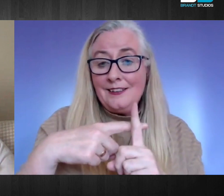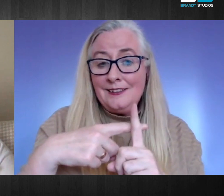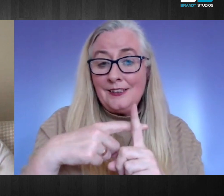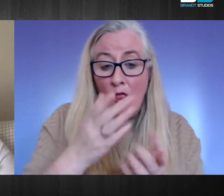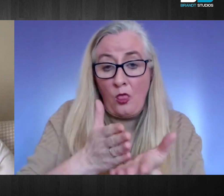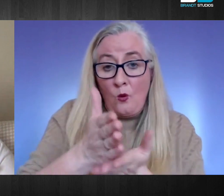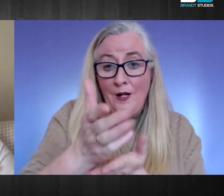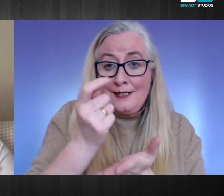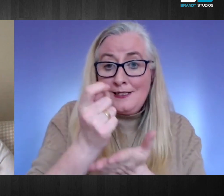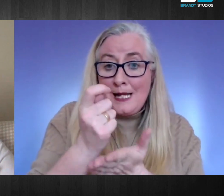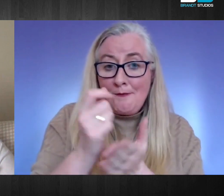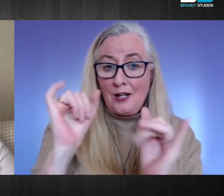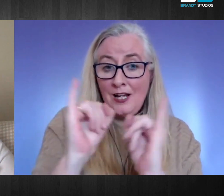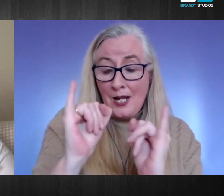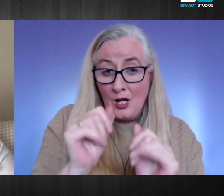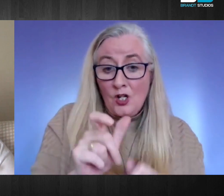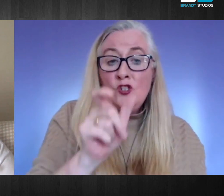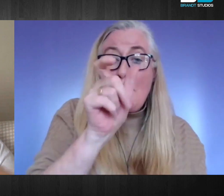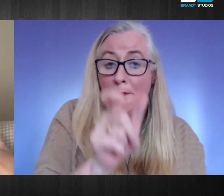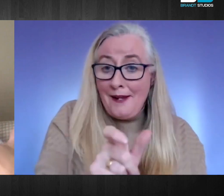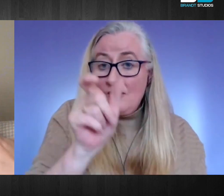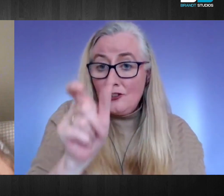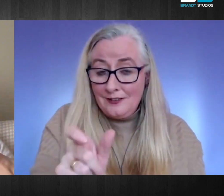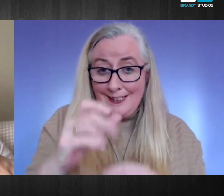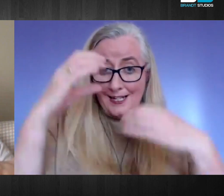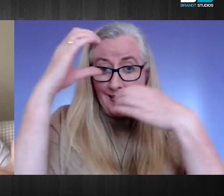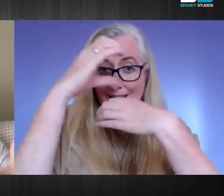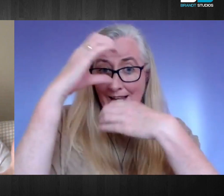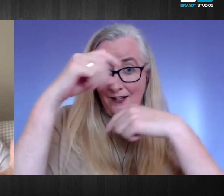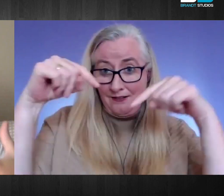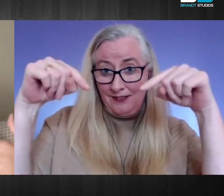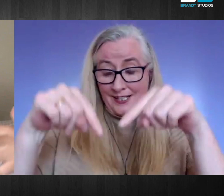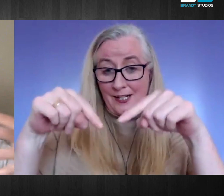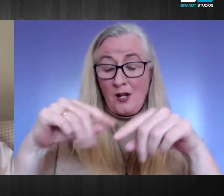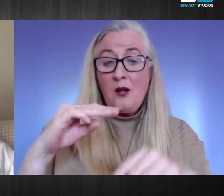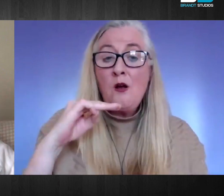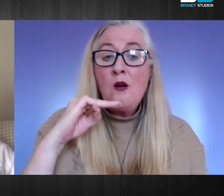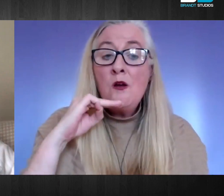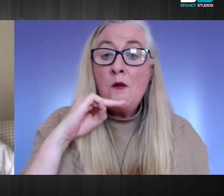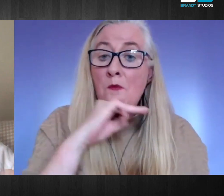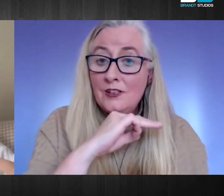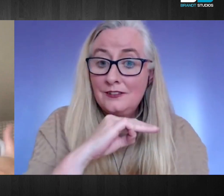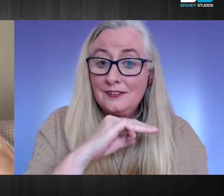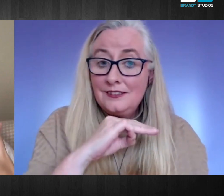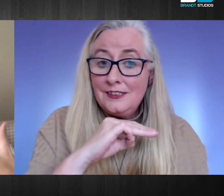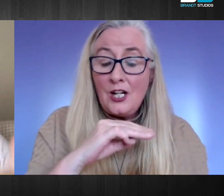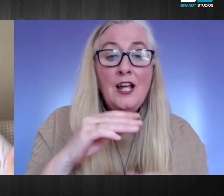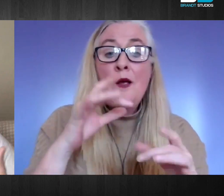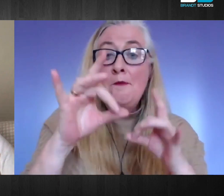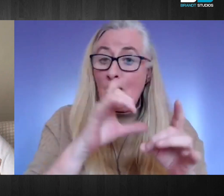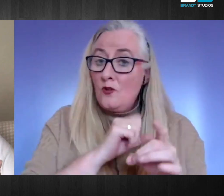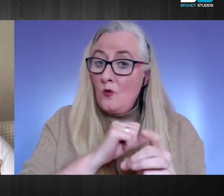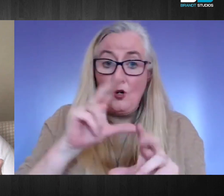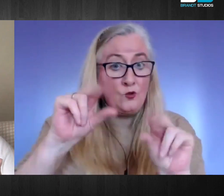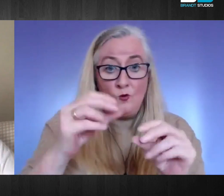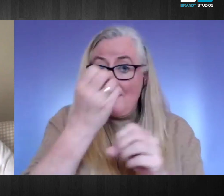the patient care side that will win out. And actually, it's really important to have strong voices saying, don't forget about the research, because actually the research